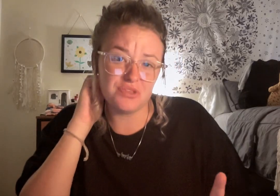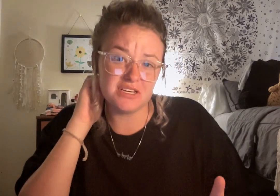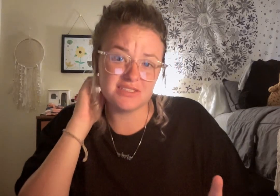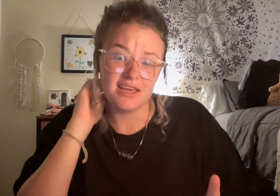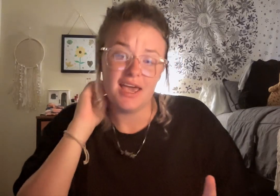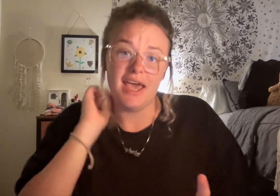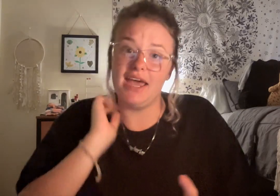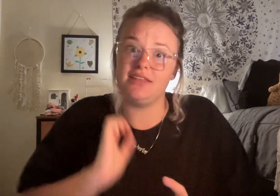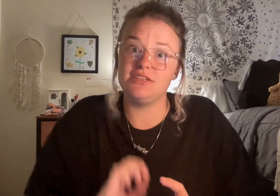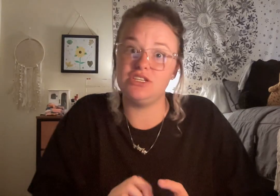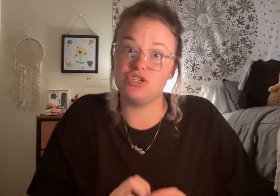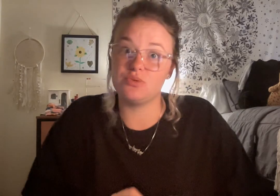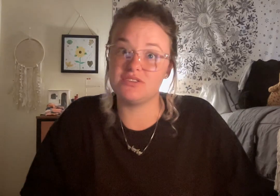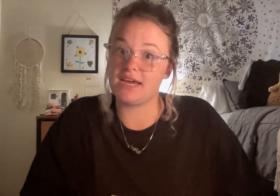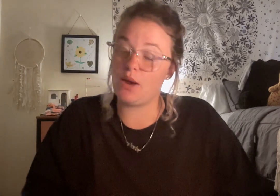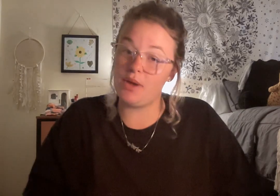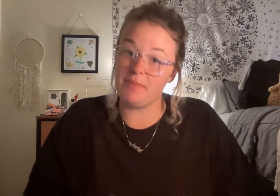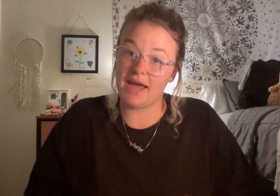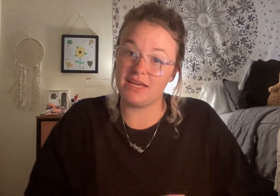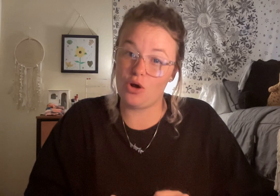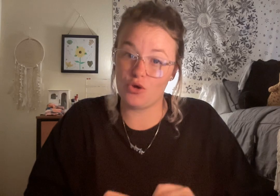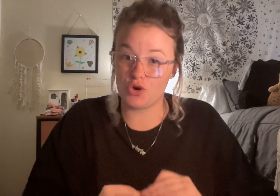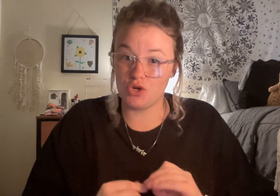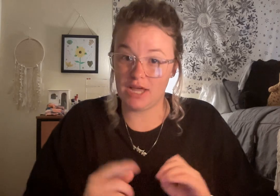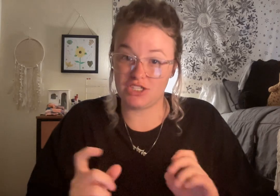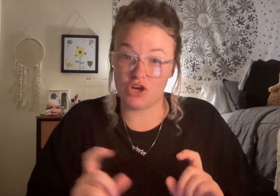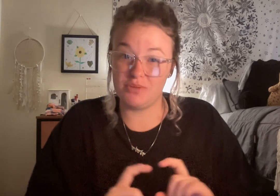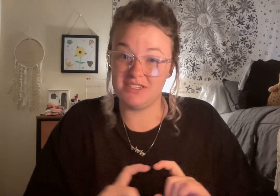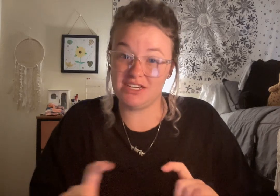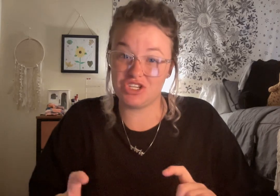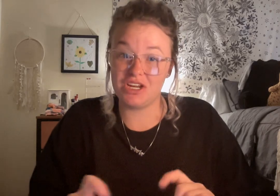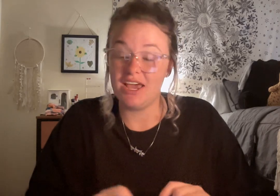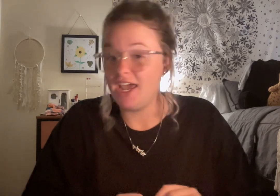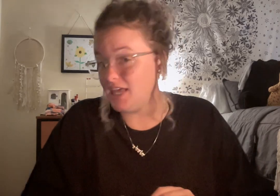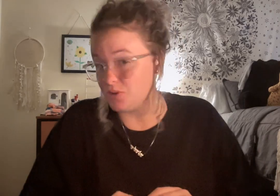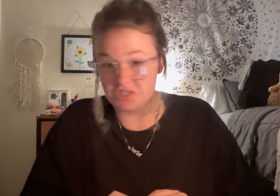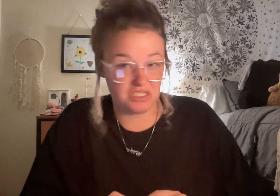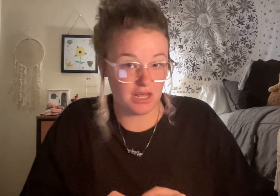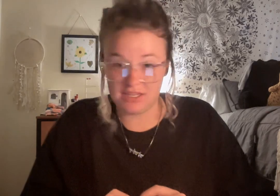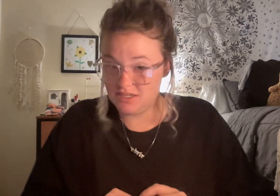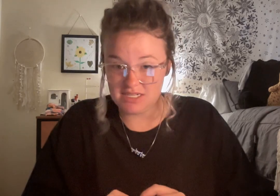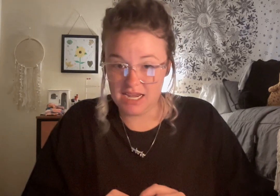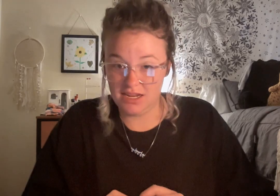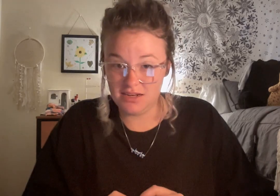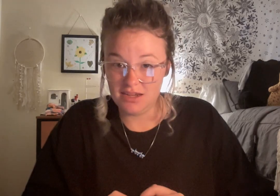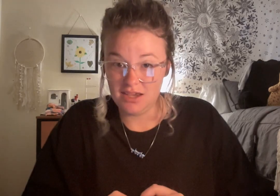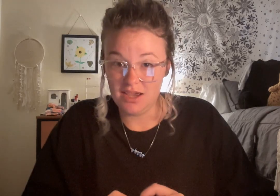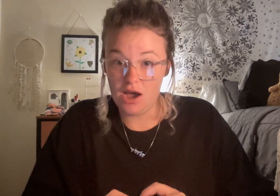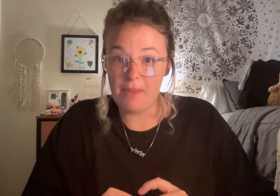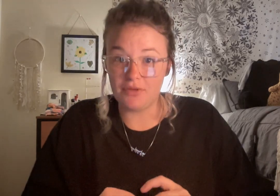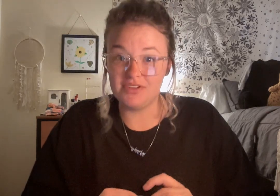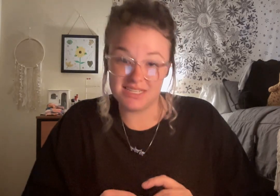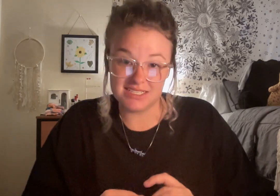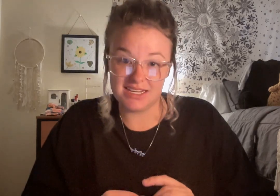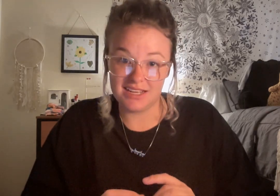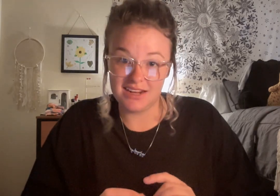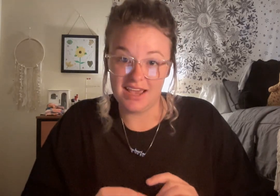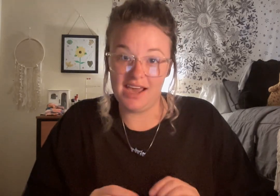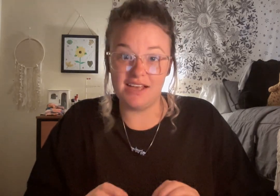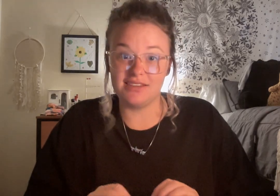this. And the teacher was like, I went back in all her like documentation, and there was nothing stated about this incident, and like